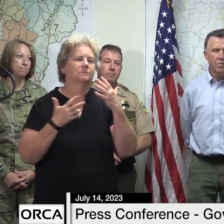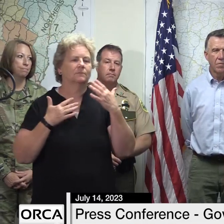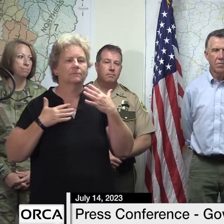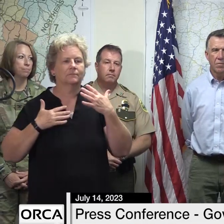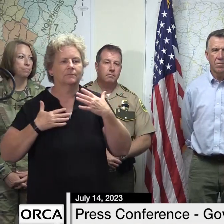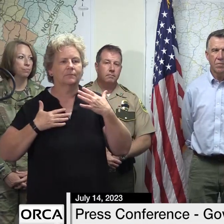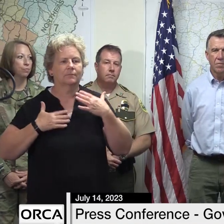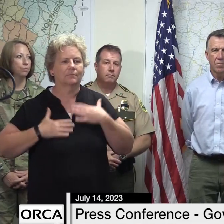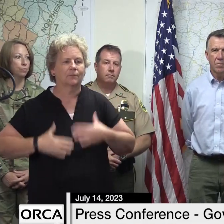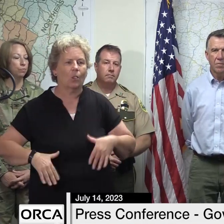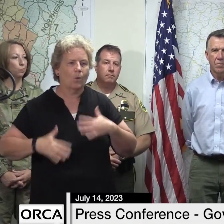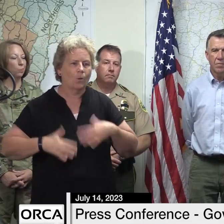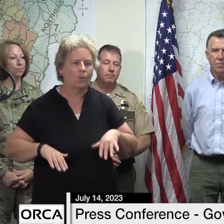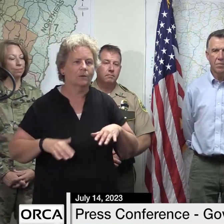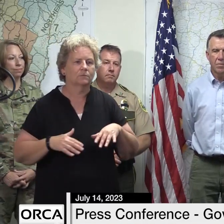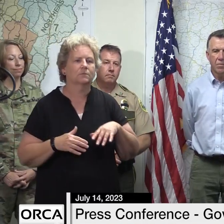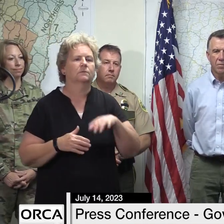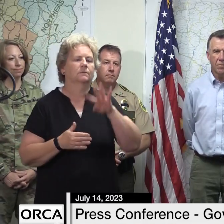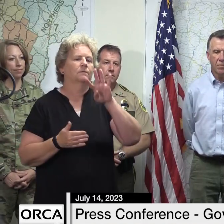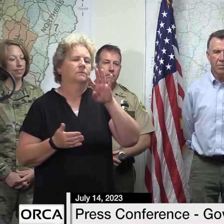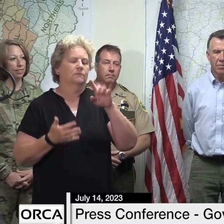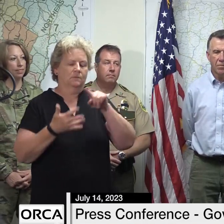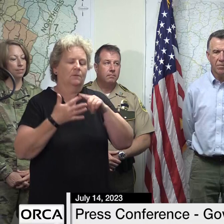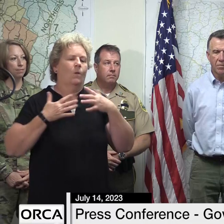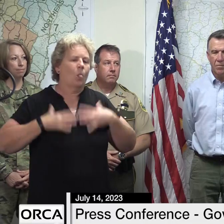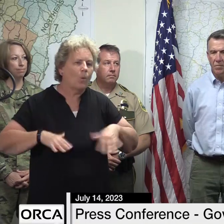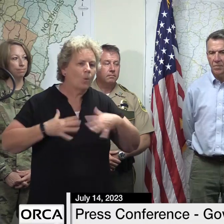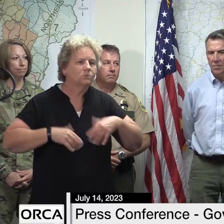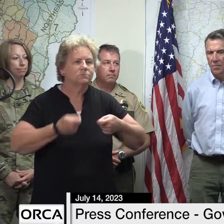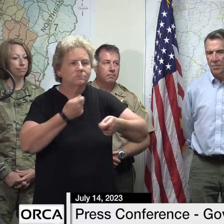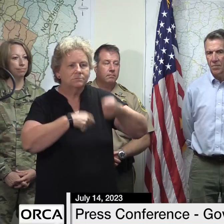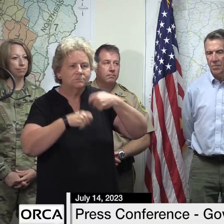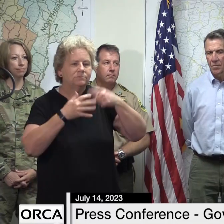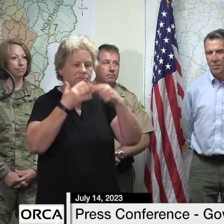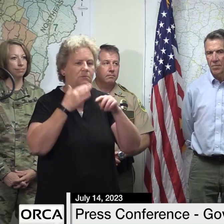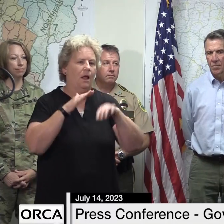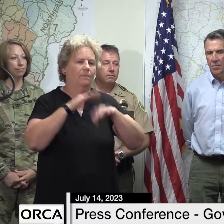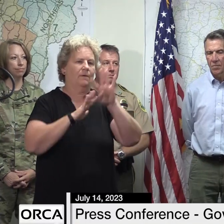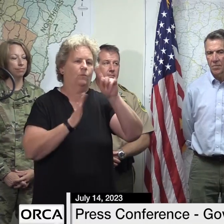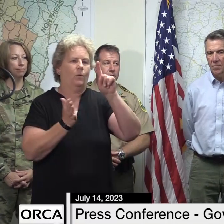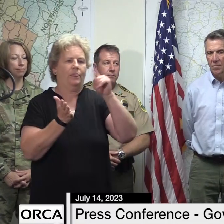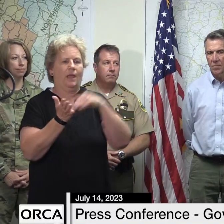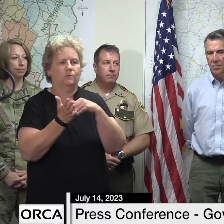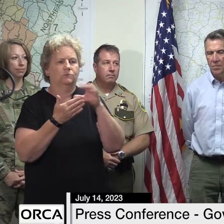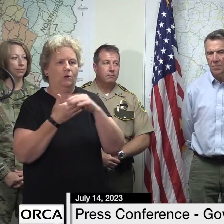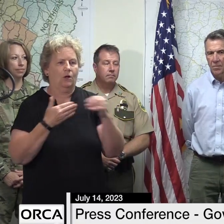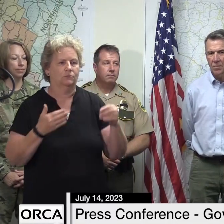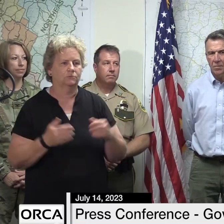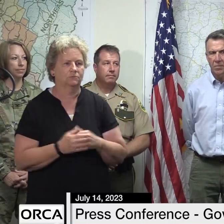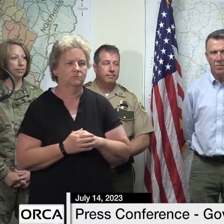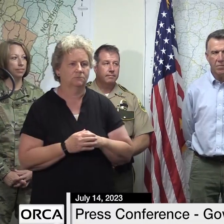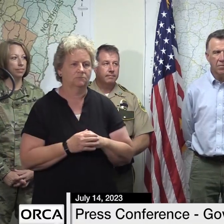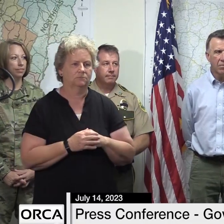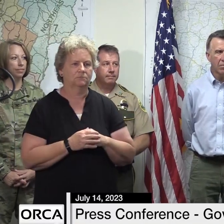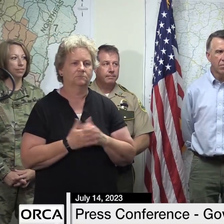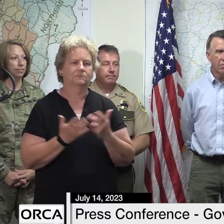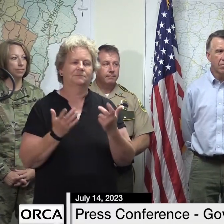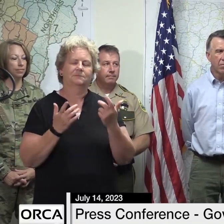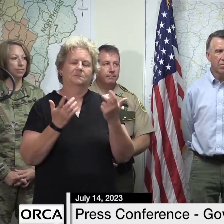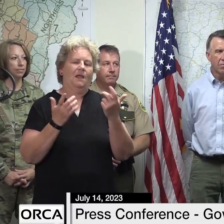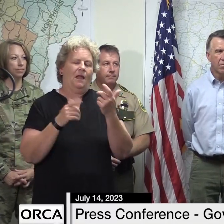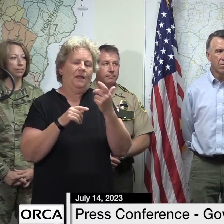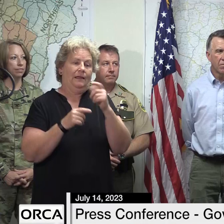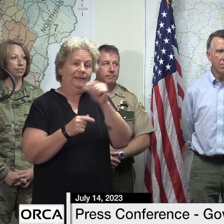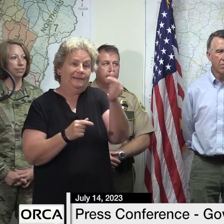of $41,000, although I would encourage that it's dependent upon unique situation, so I would not look at